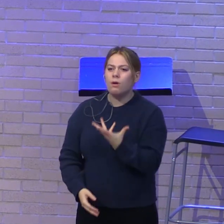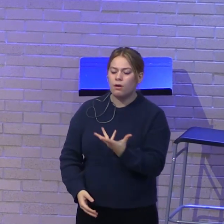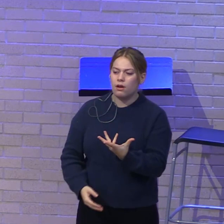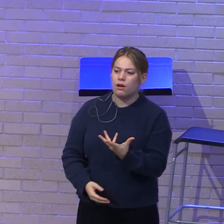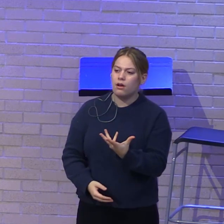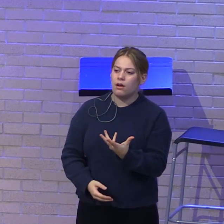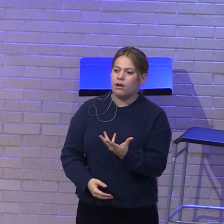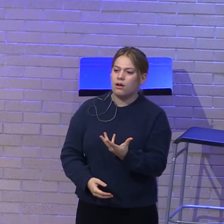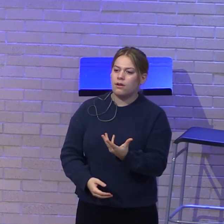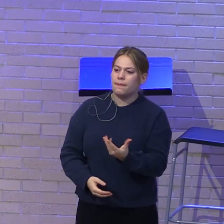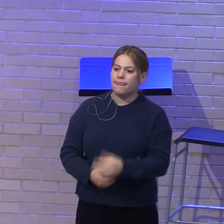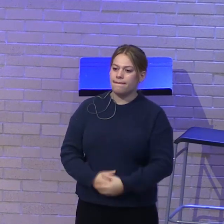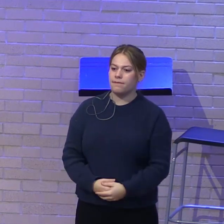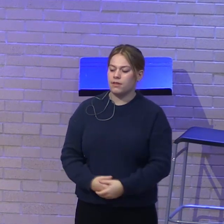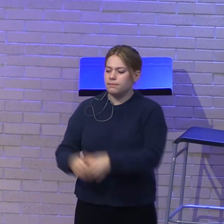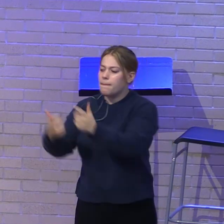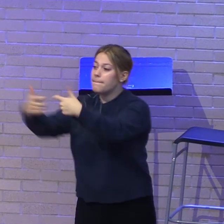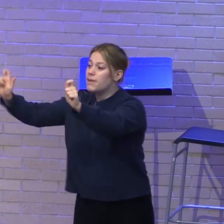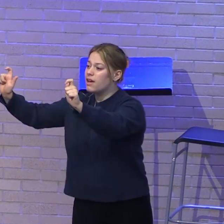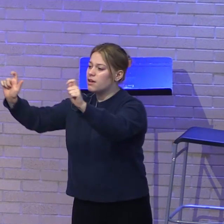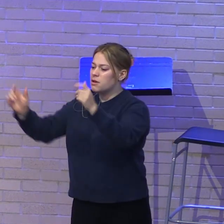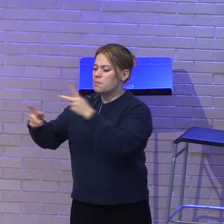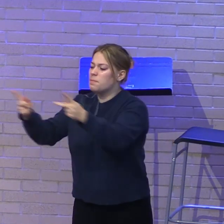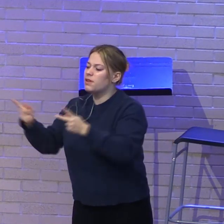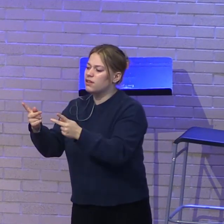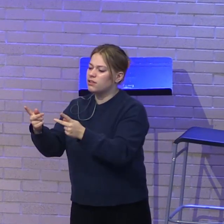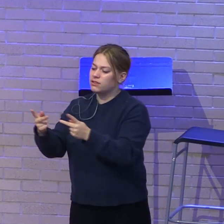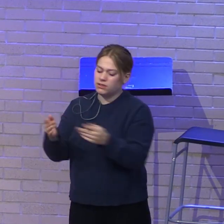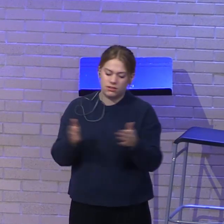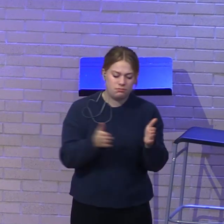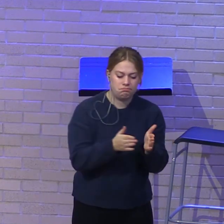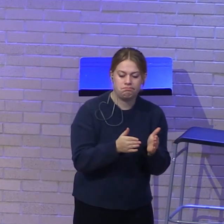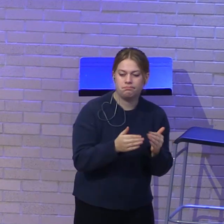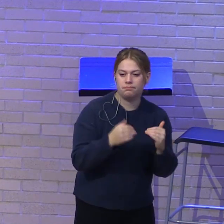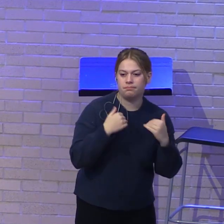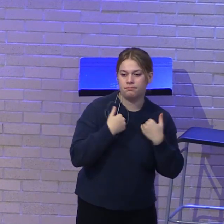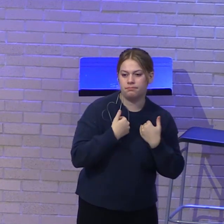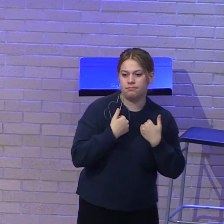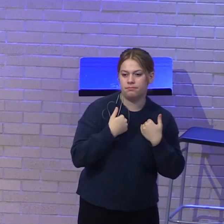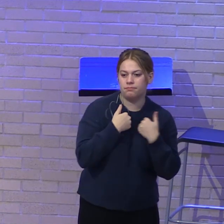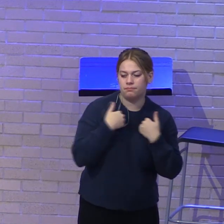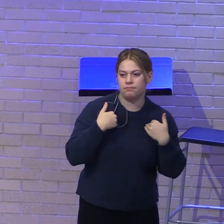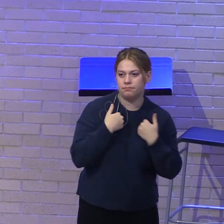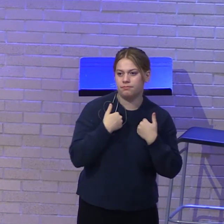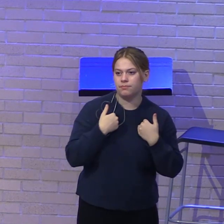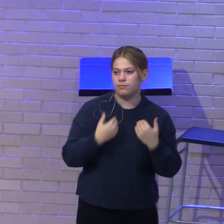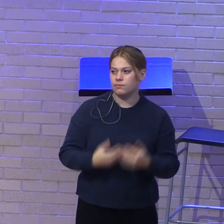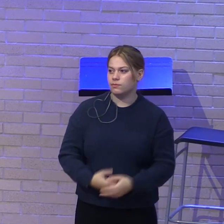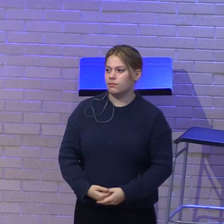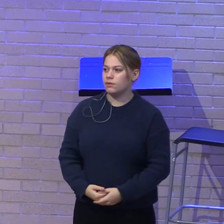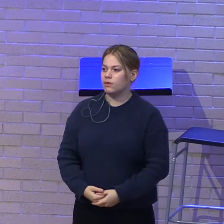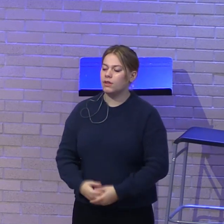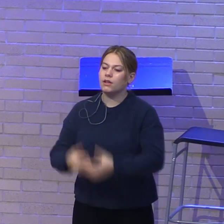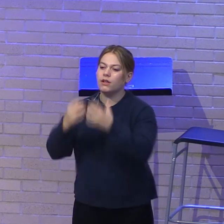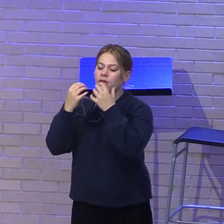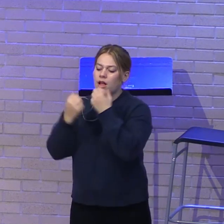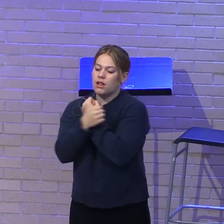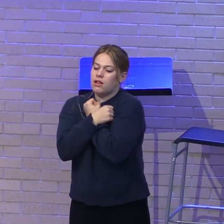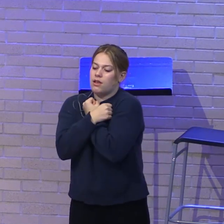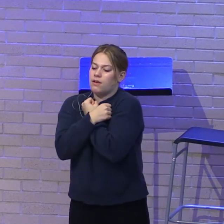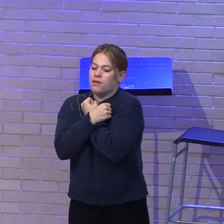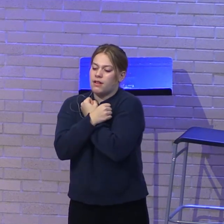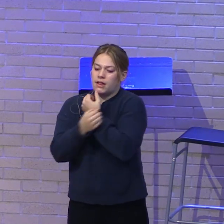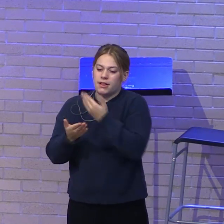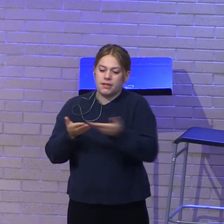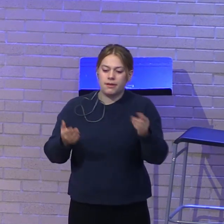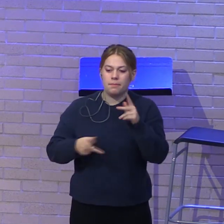in the biggest places and in the smallest creatures. And if nothing else, make an effort to love the unloved.